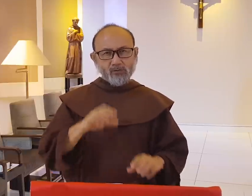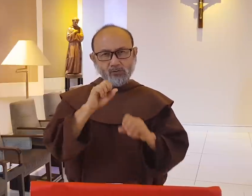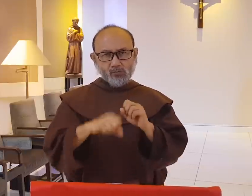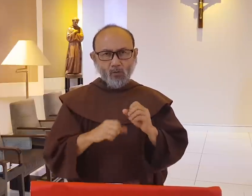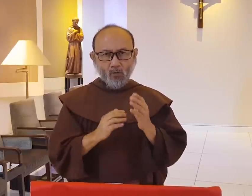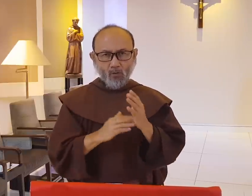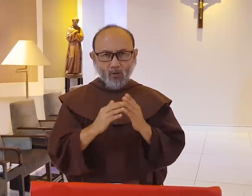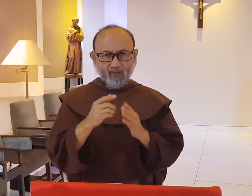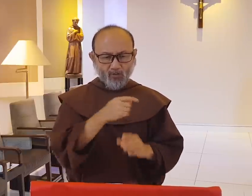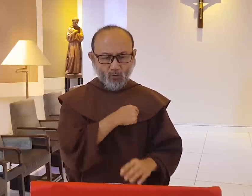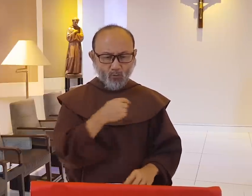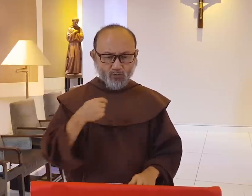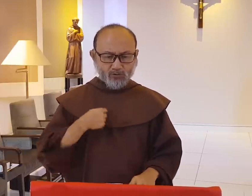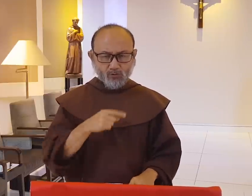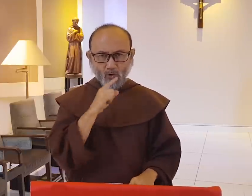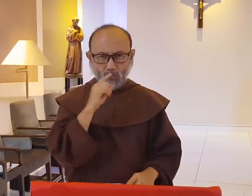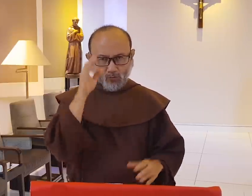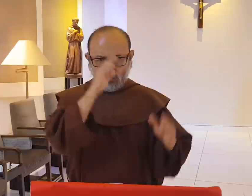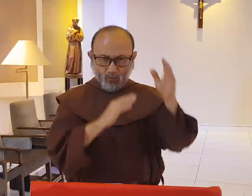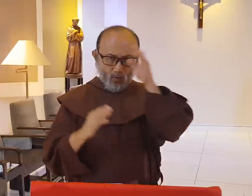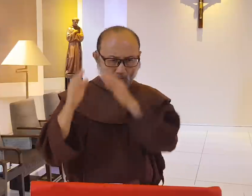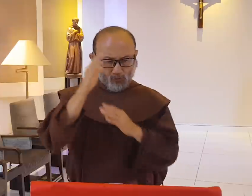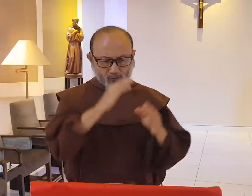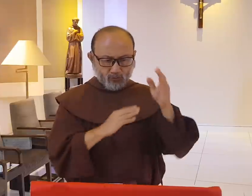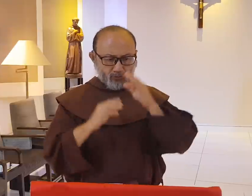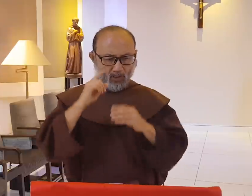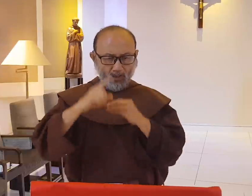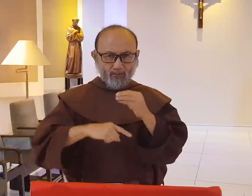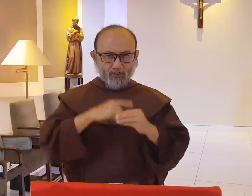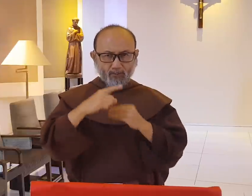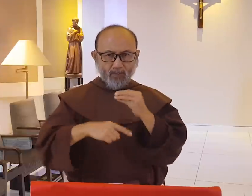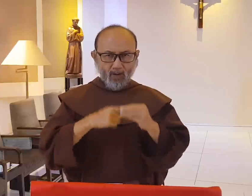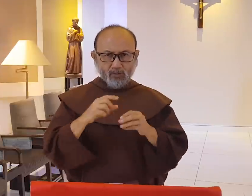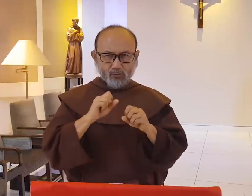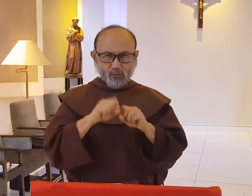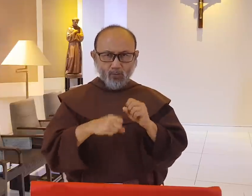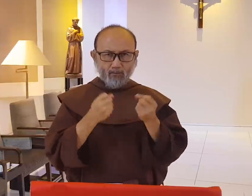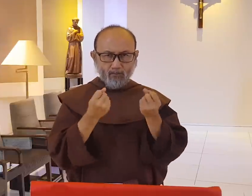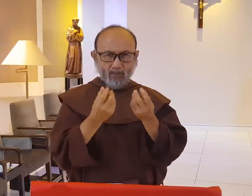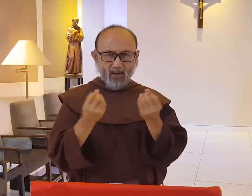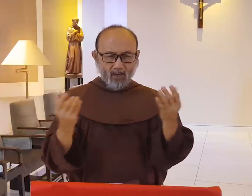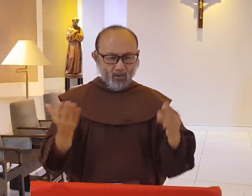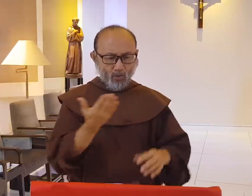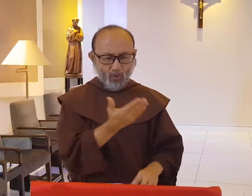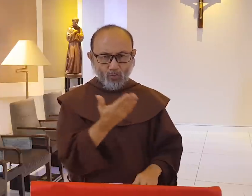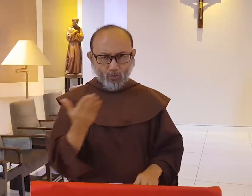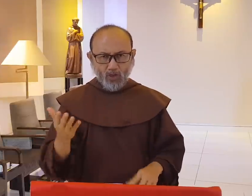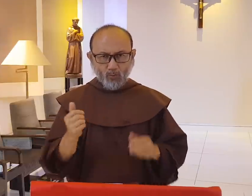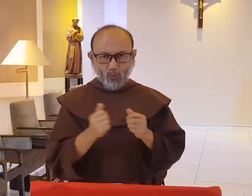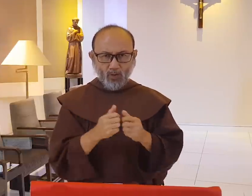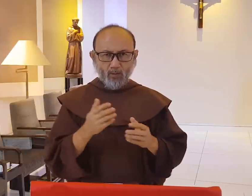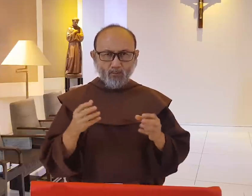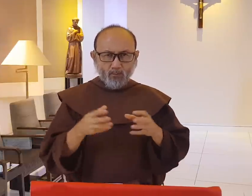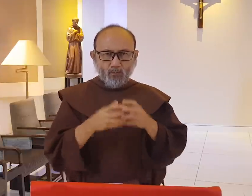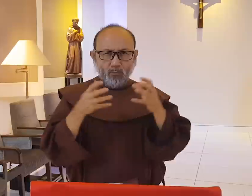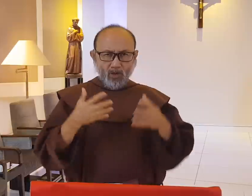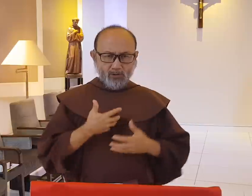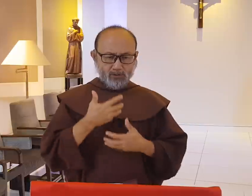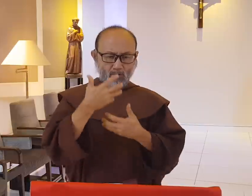So often we are anxious about so many things that much confidence in God's